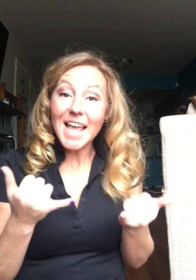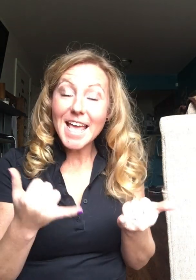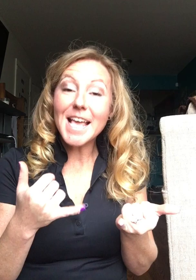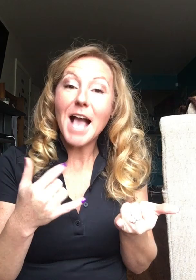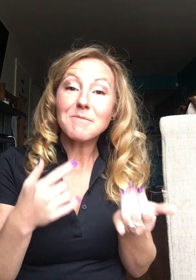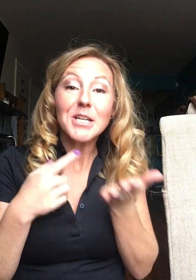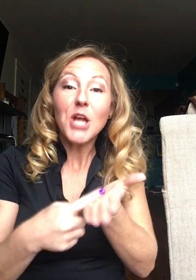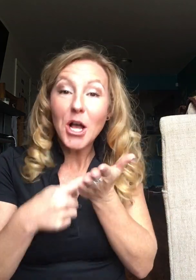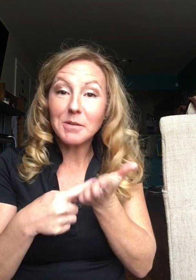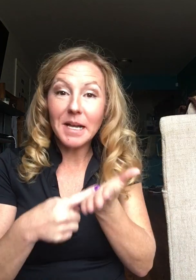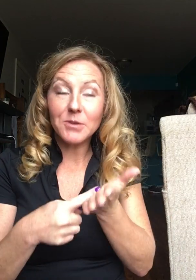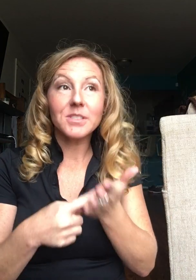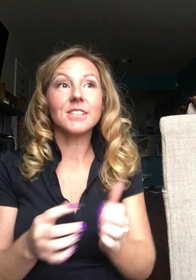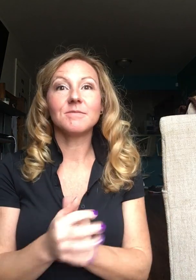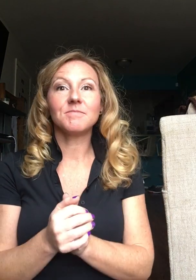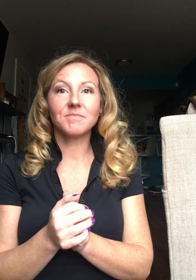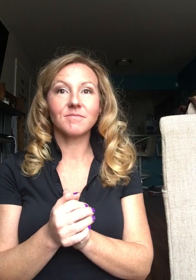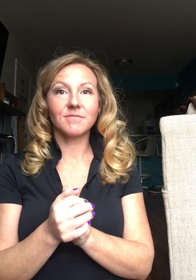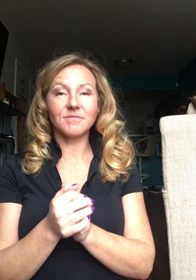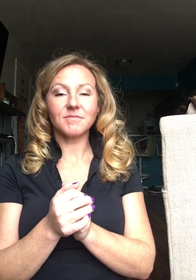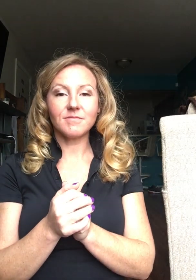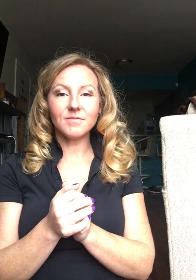today I'm going to talk about